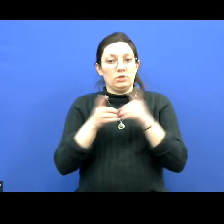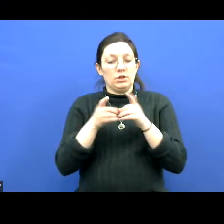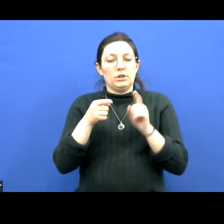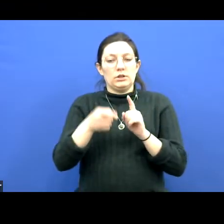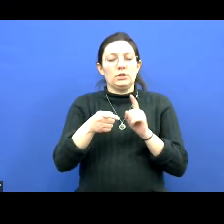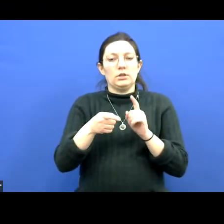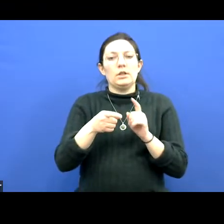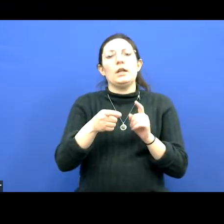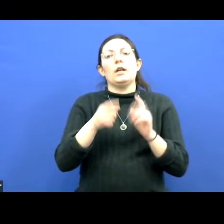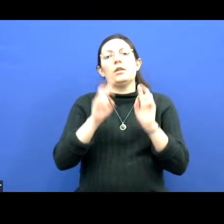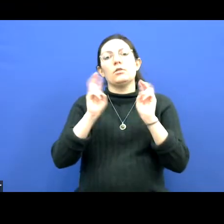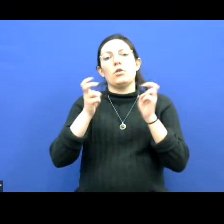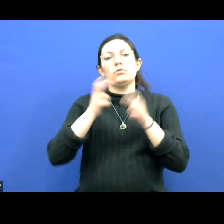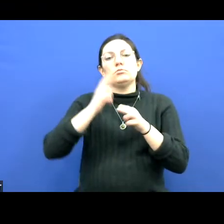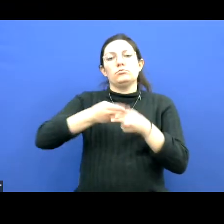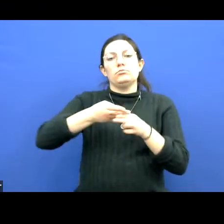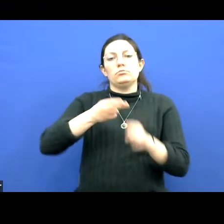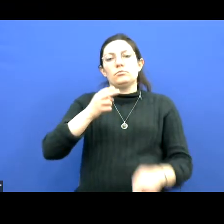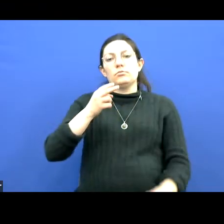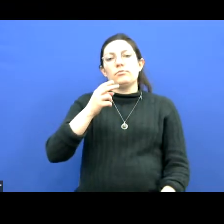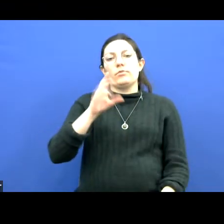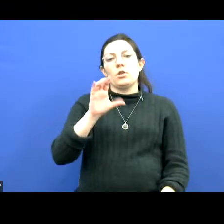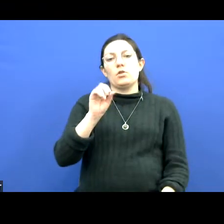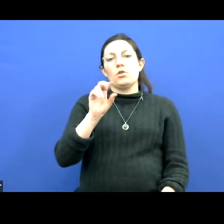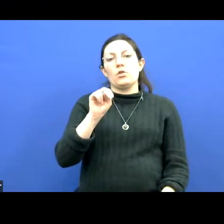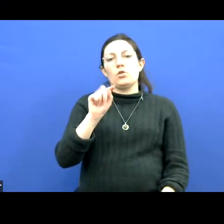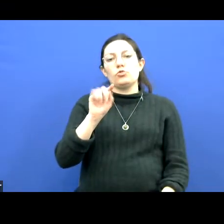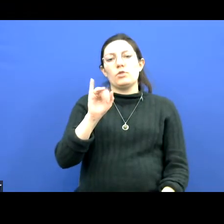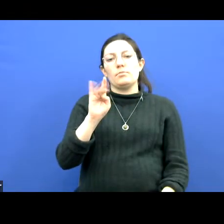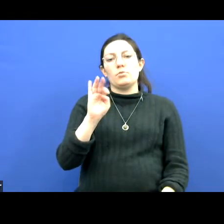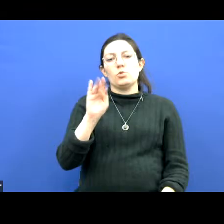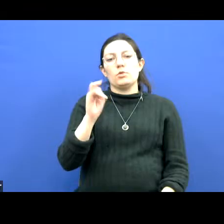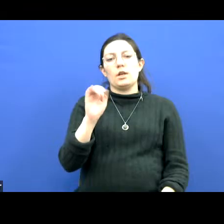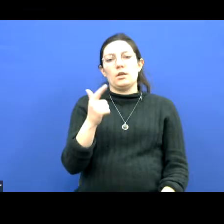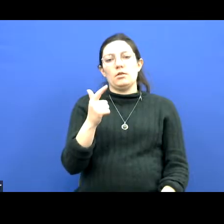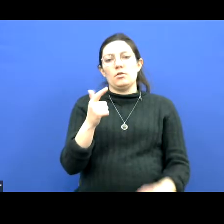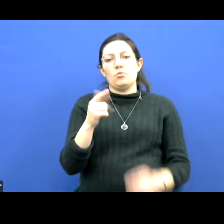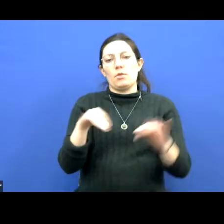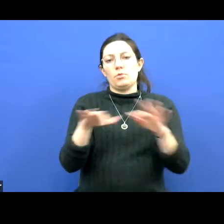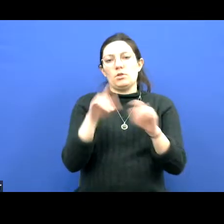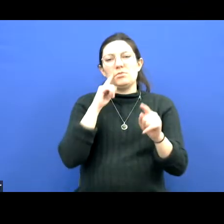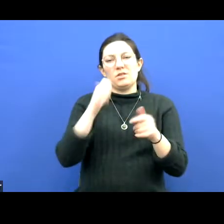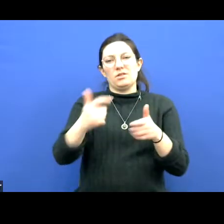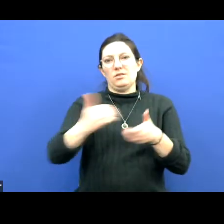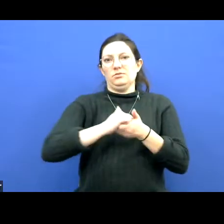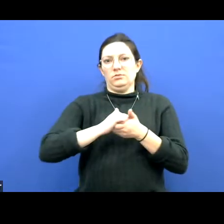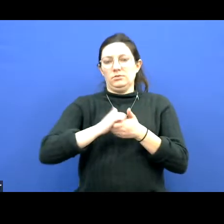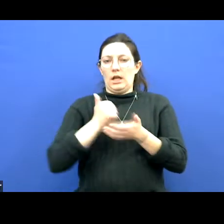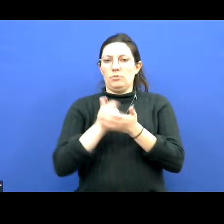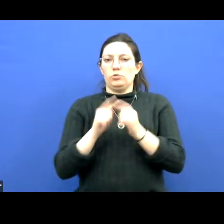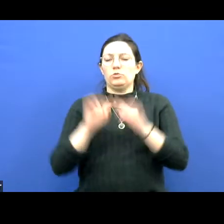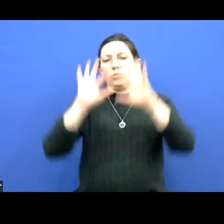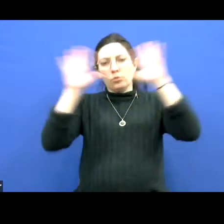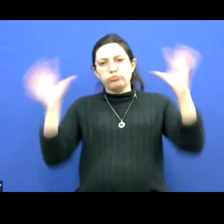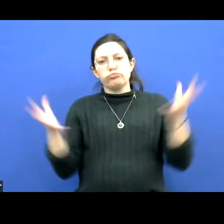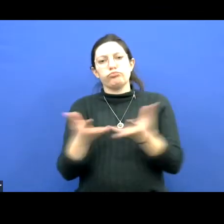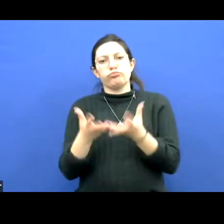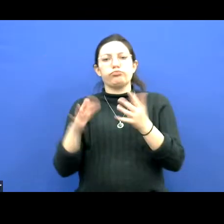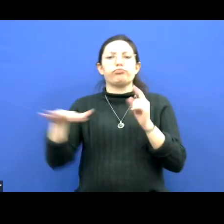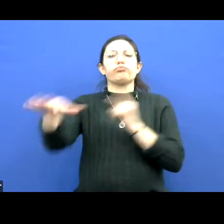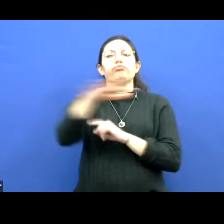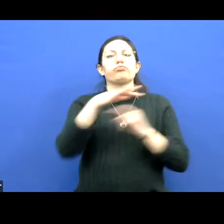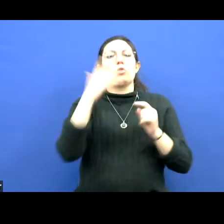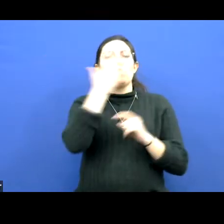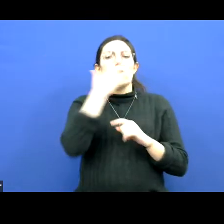the overall historic nature of the district itself. Essentially, they're properties that are eligible for